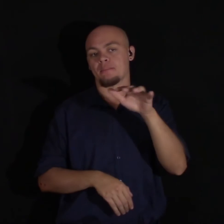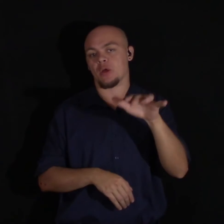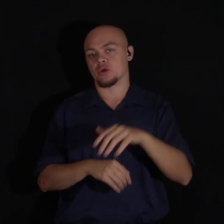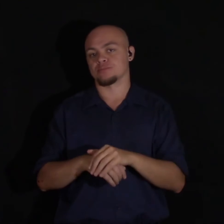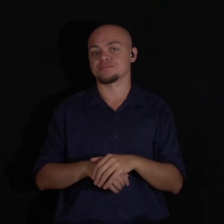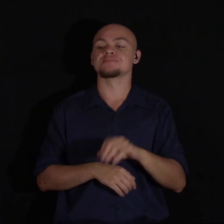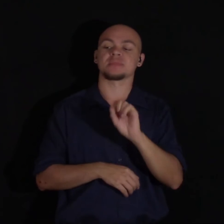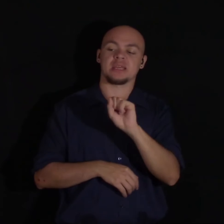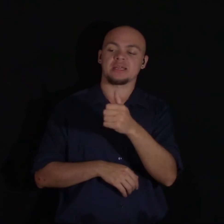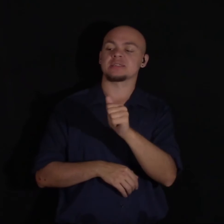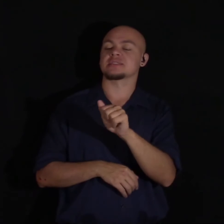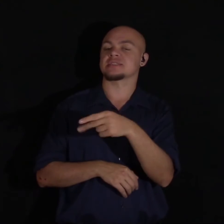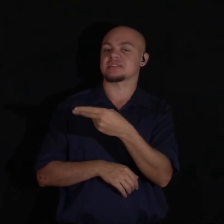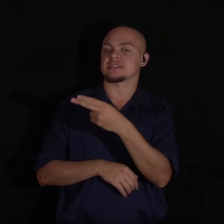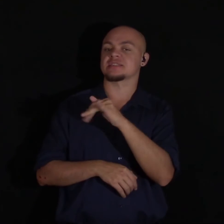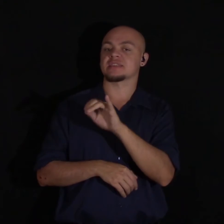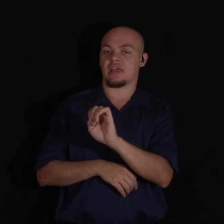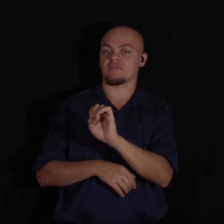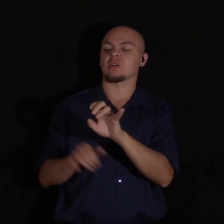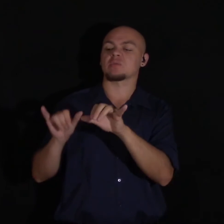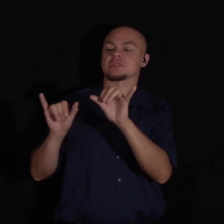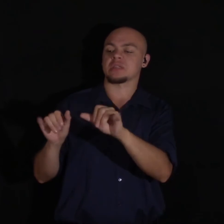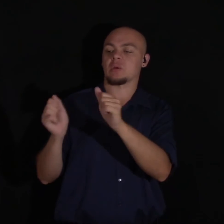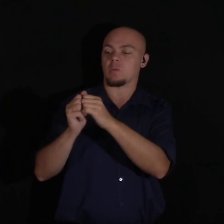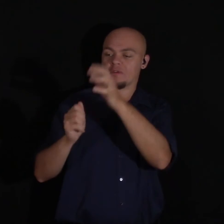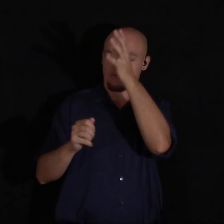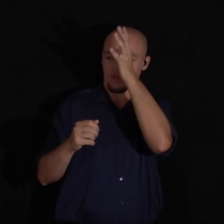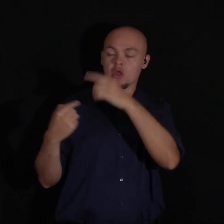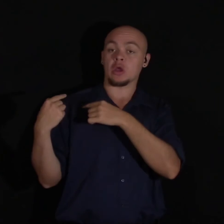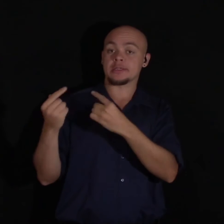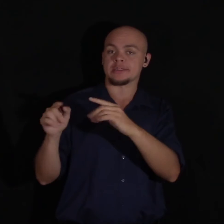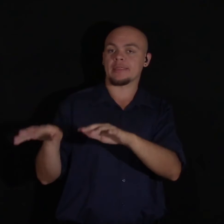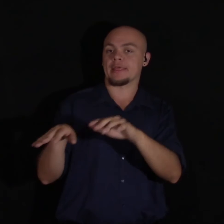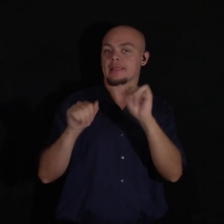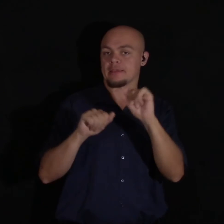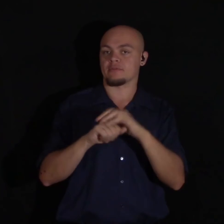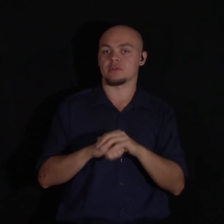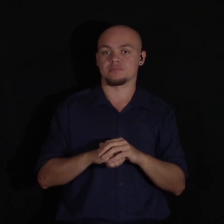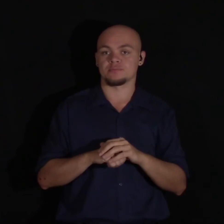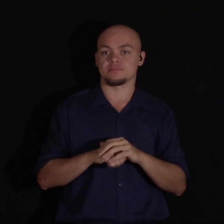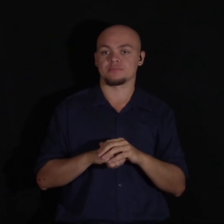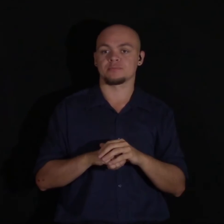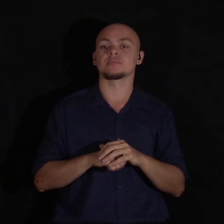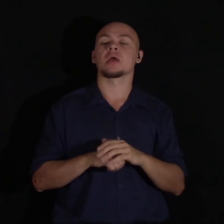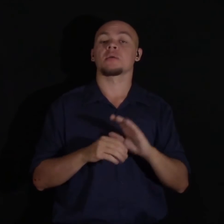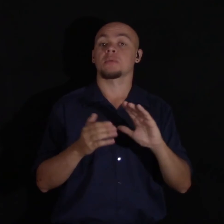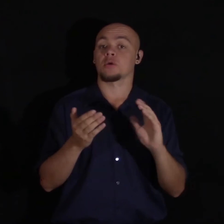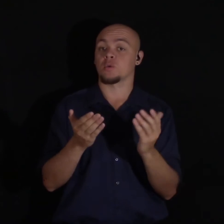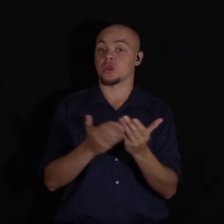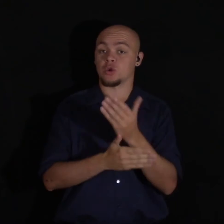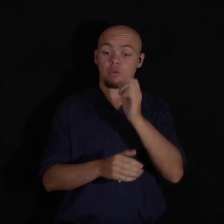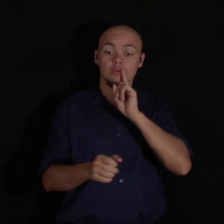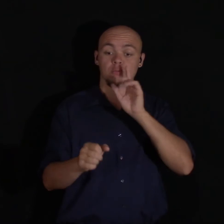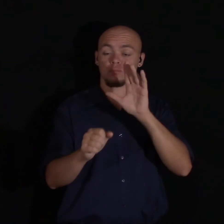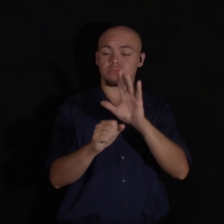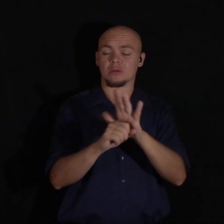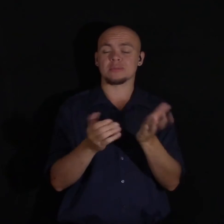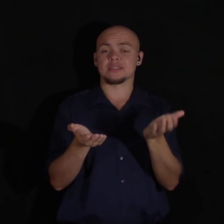her father until the moment of his departure, before which time the Turk renewed his promise that she should be united to his